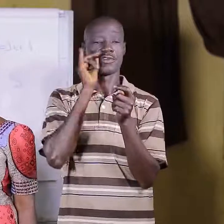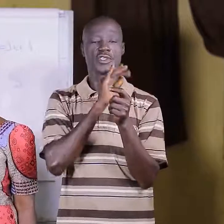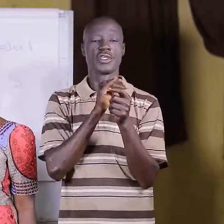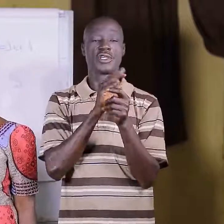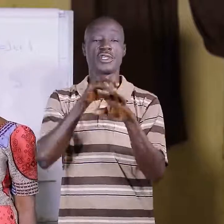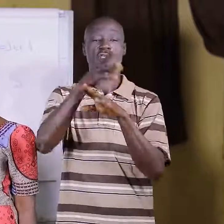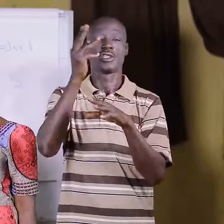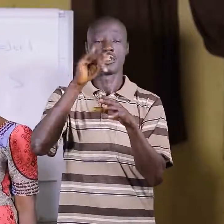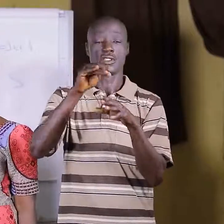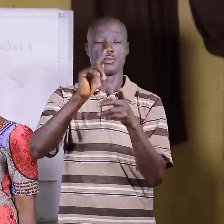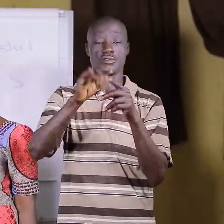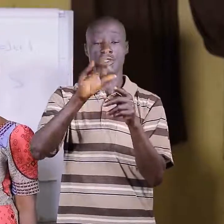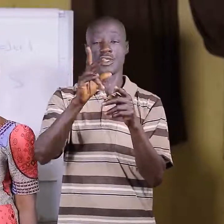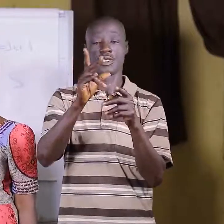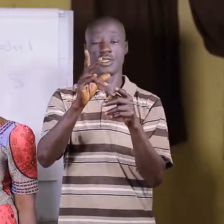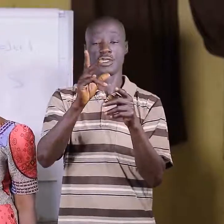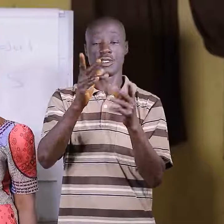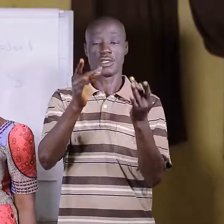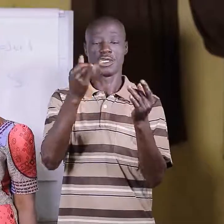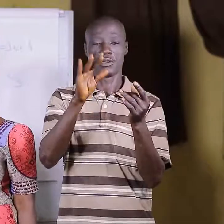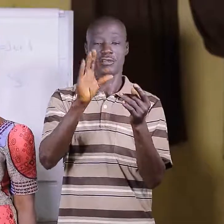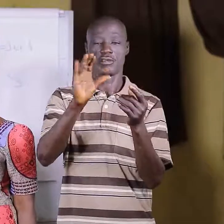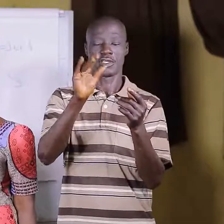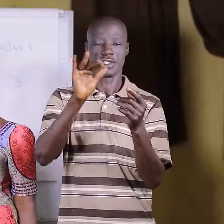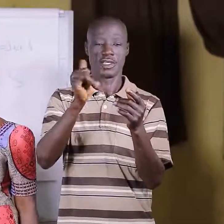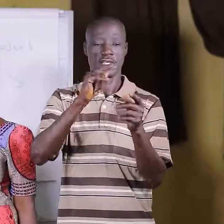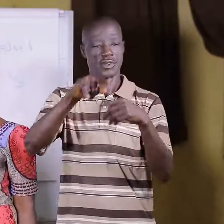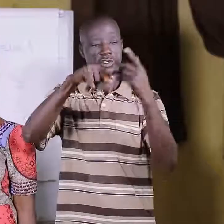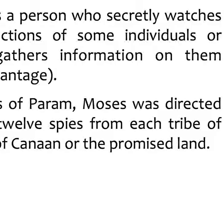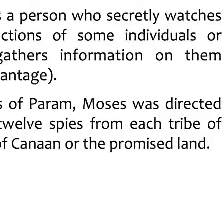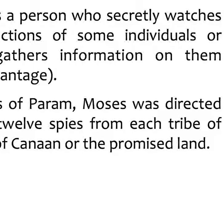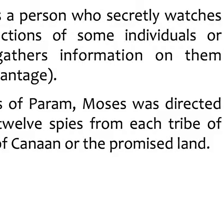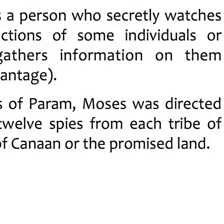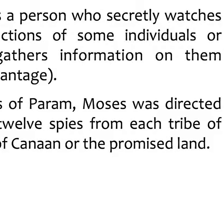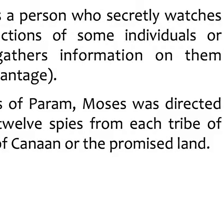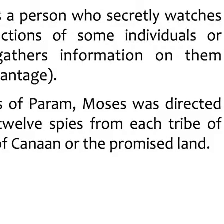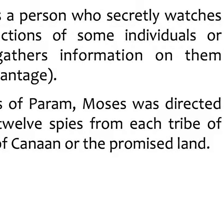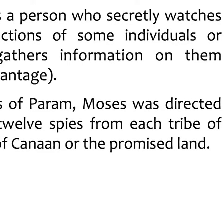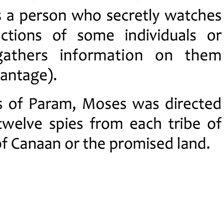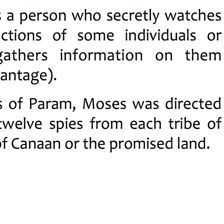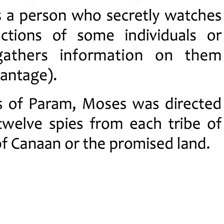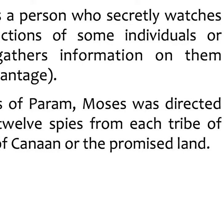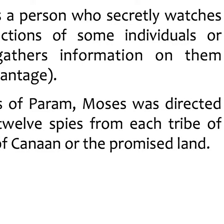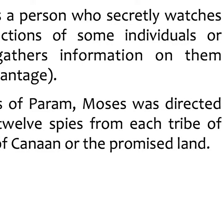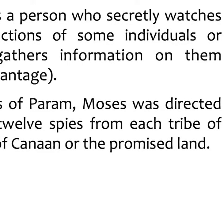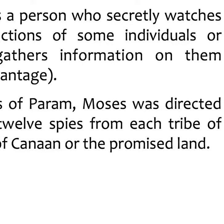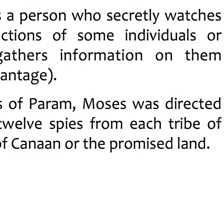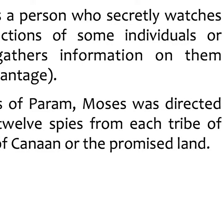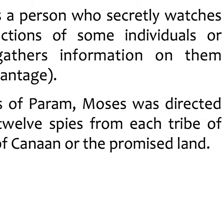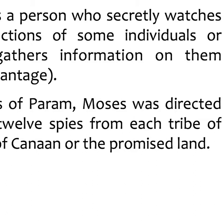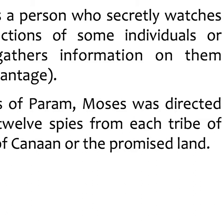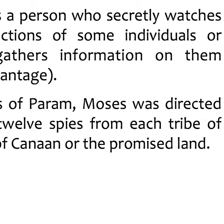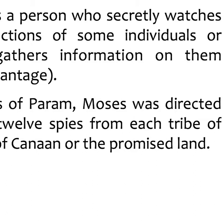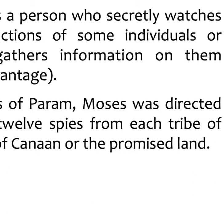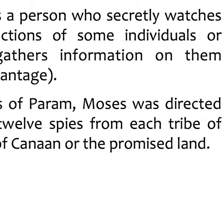we are there going to do there, my students, they were going to spy out the land. Now, who is a spy?